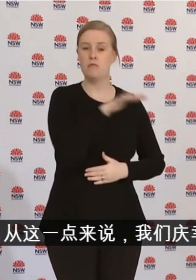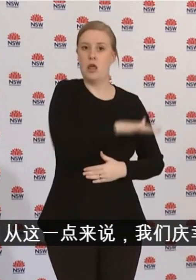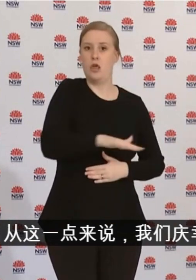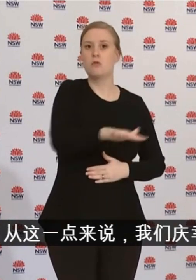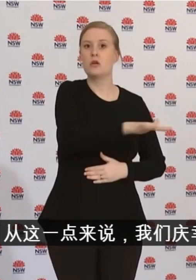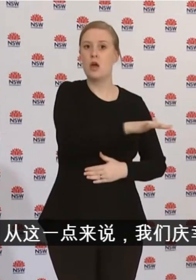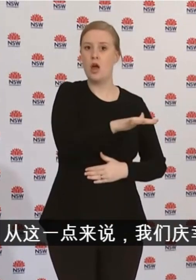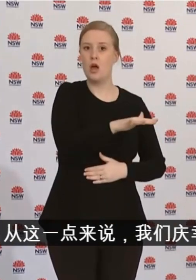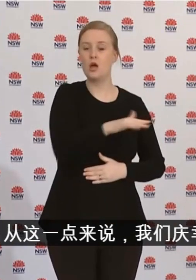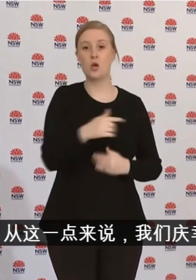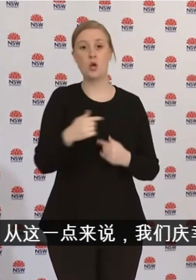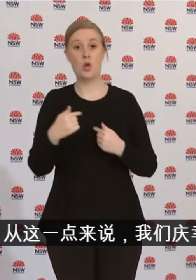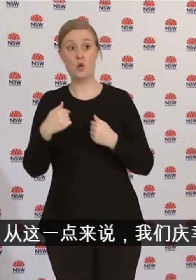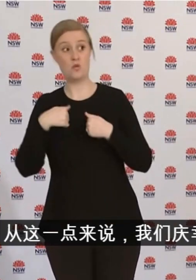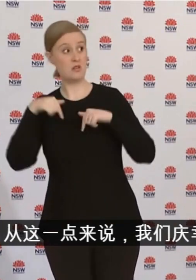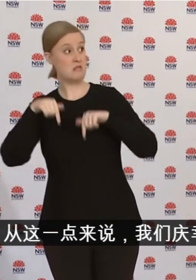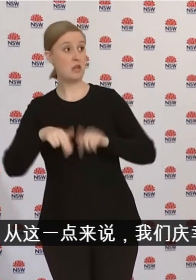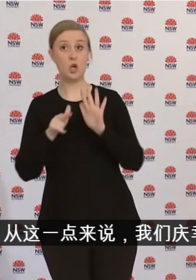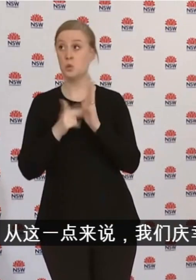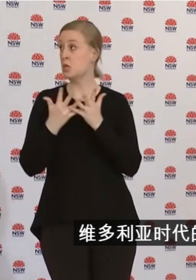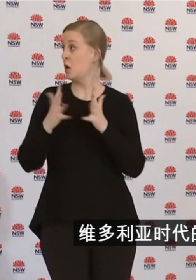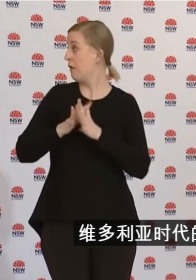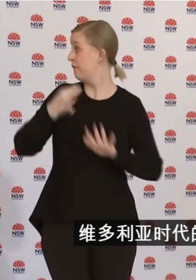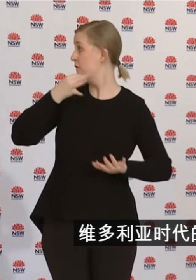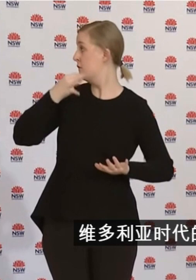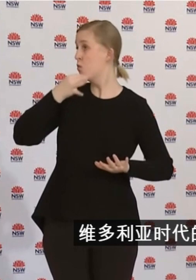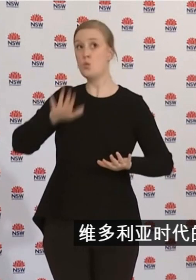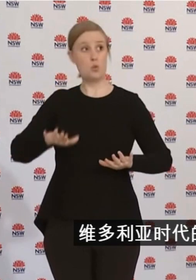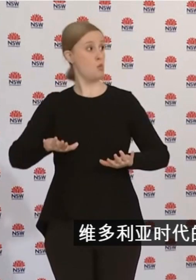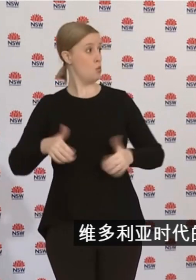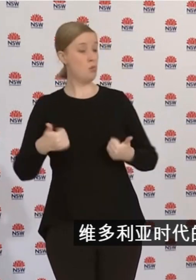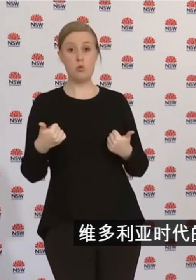were thankfully not suffering the same problems that our Victorian